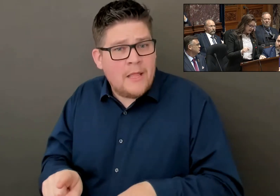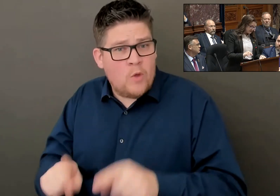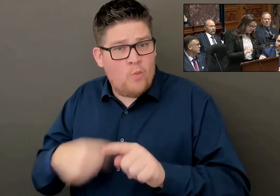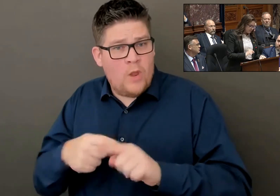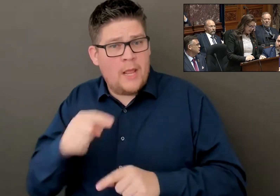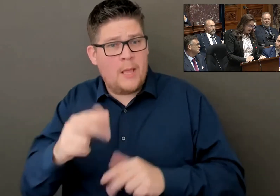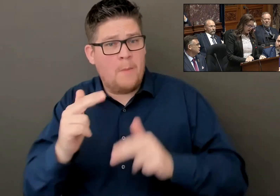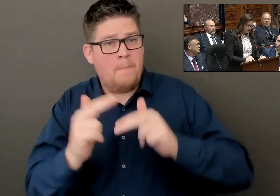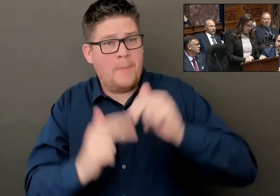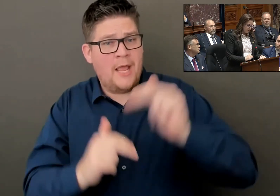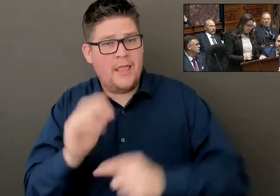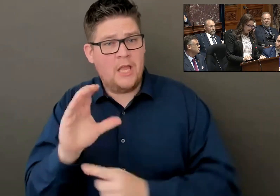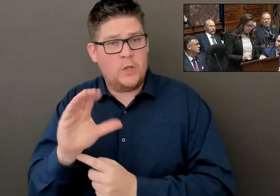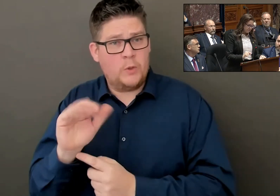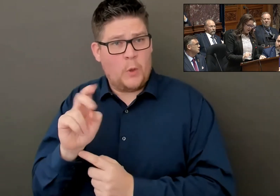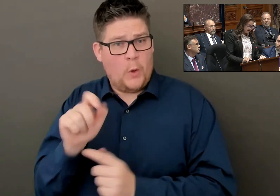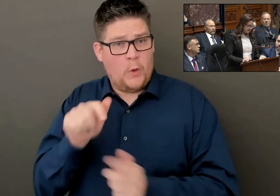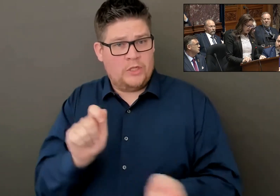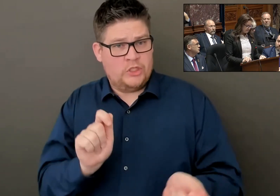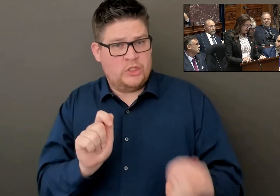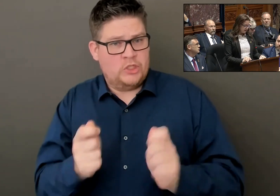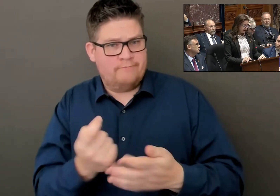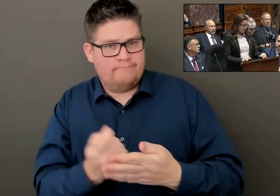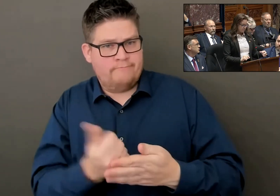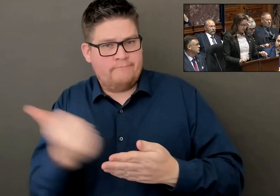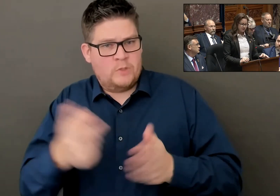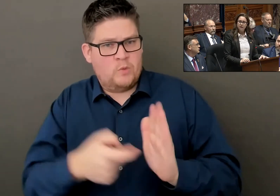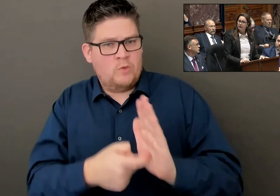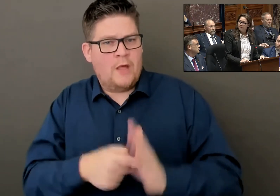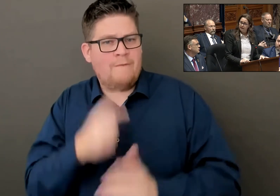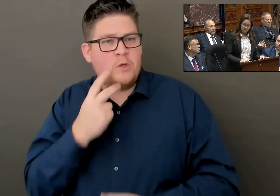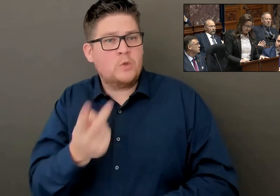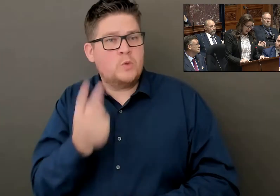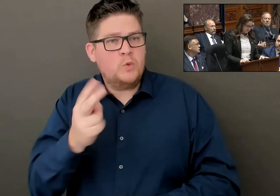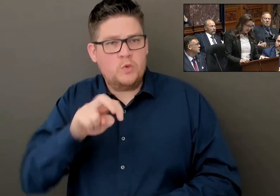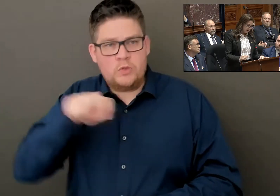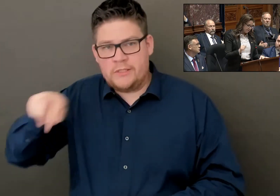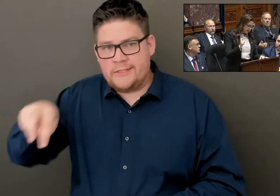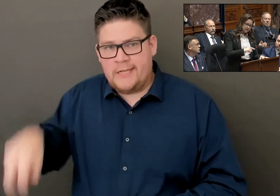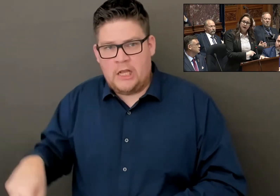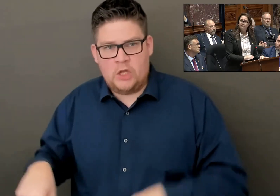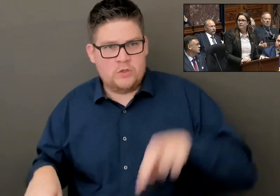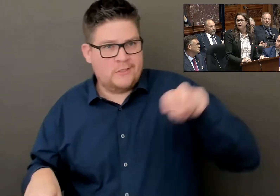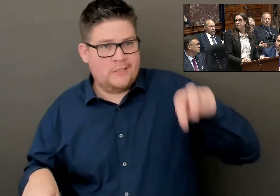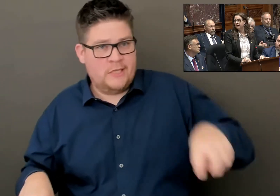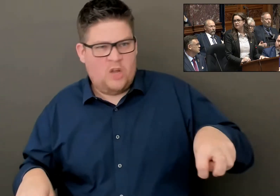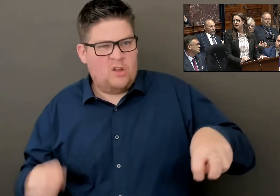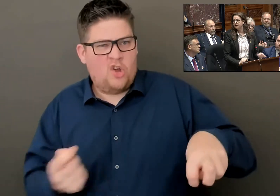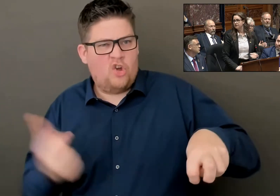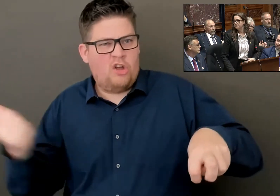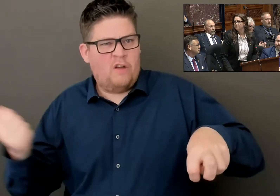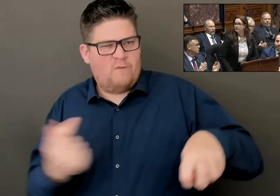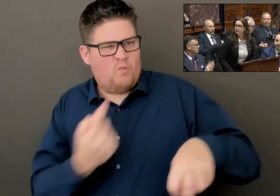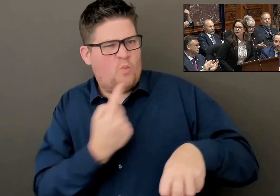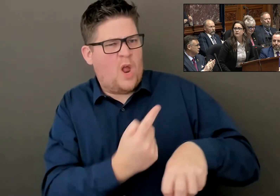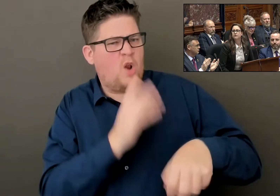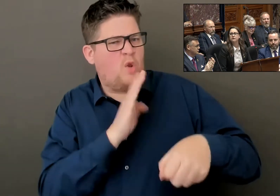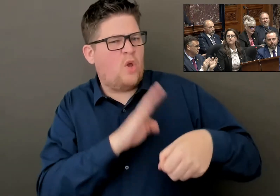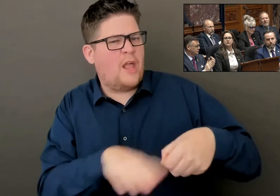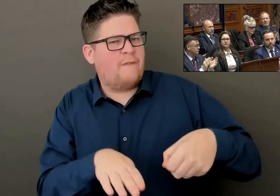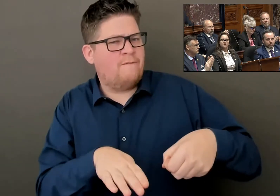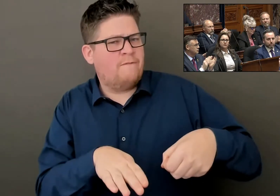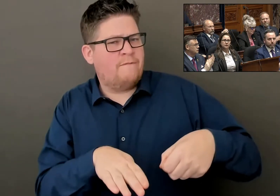has this Premier removed fire safety from British Columbians and from our frontline firefighters?